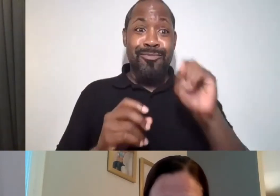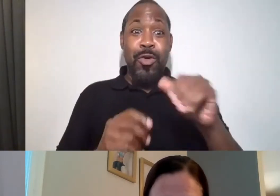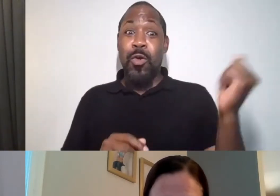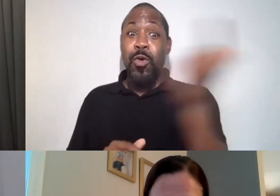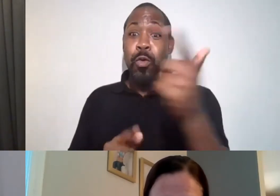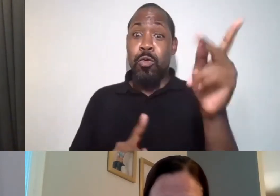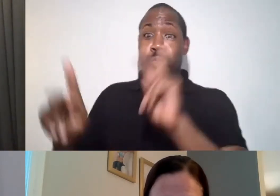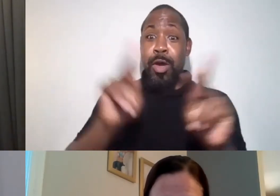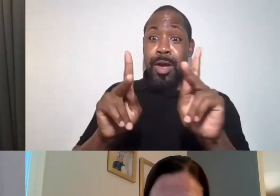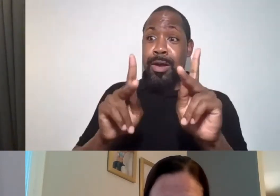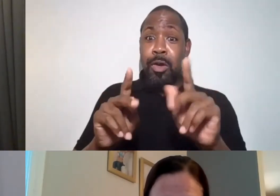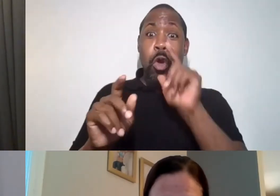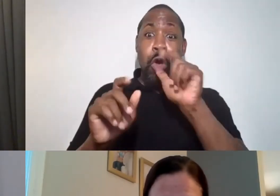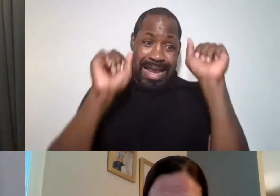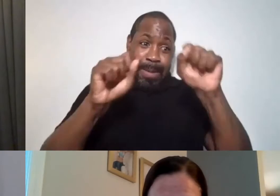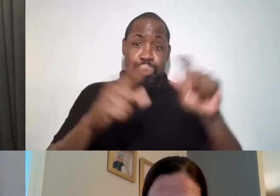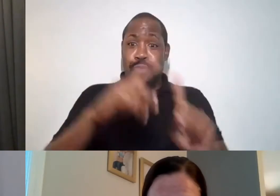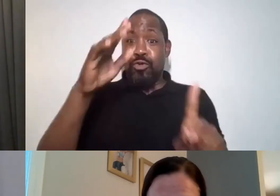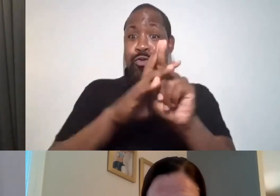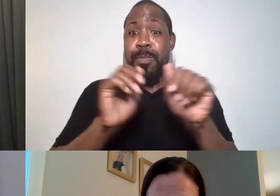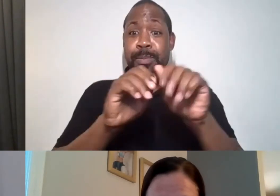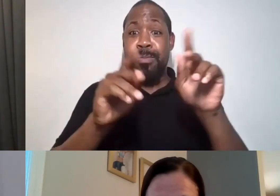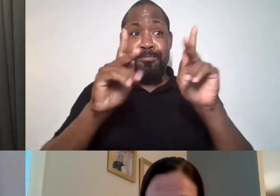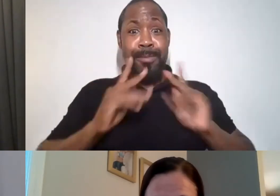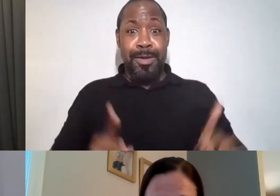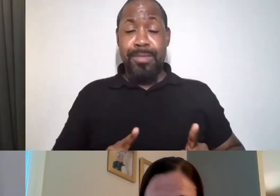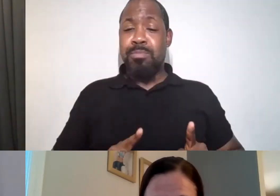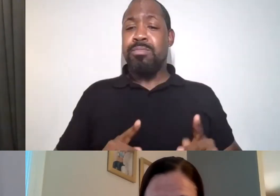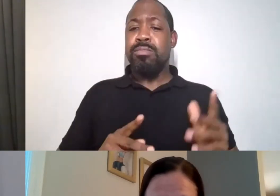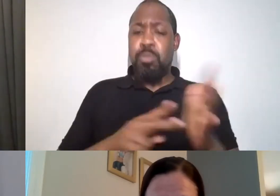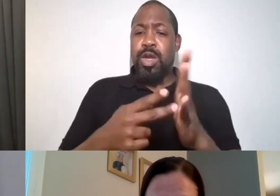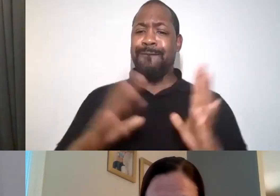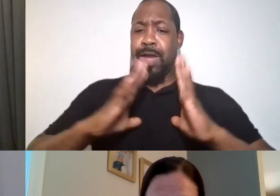if somebody cannot show up in person, but if a person can